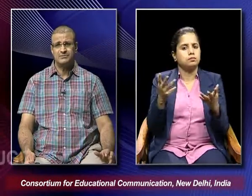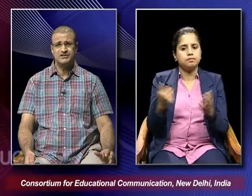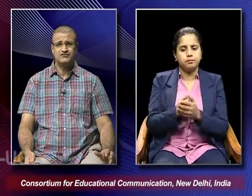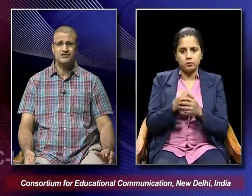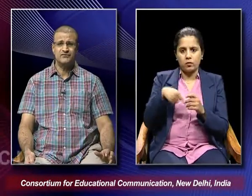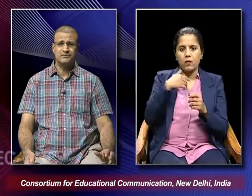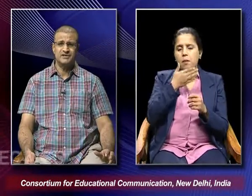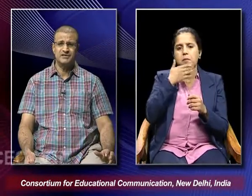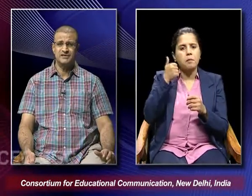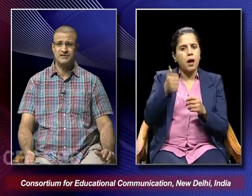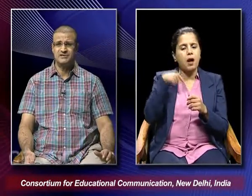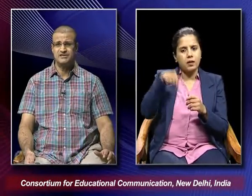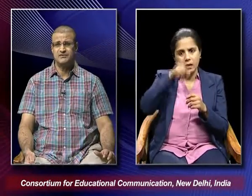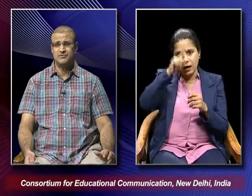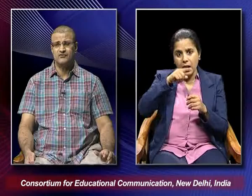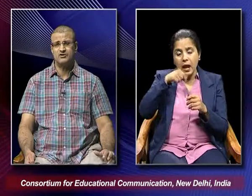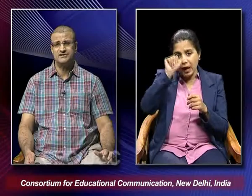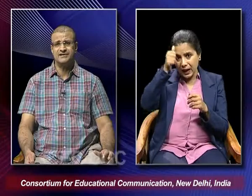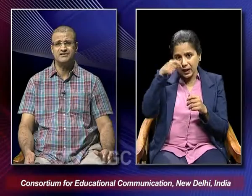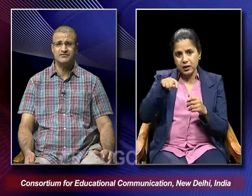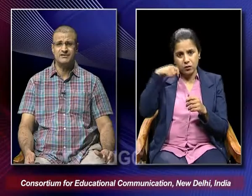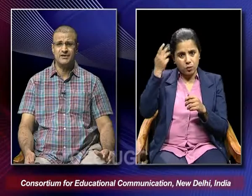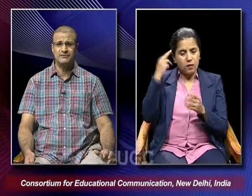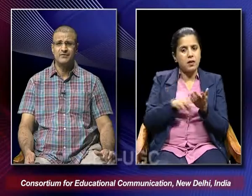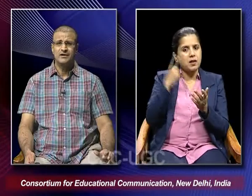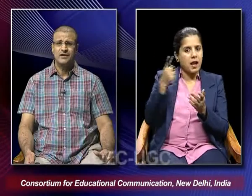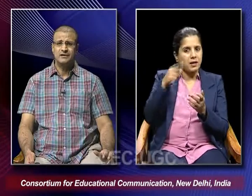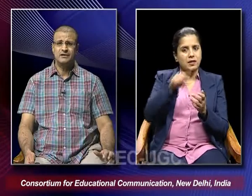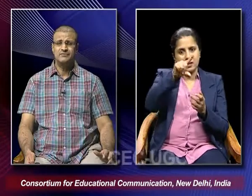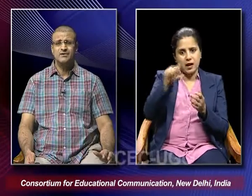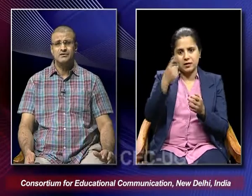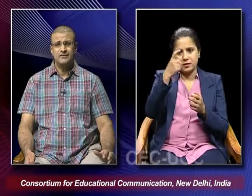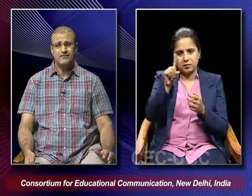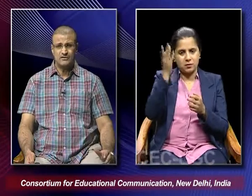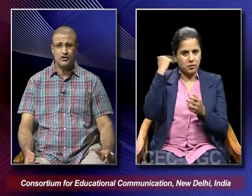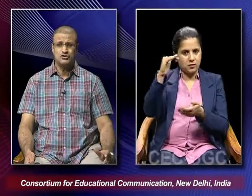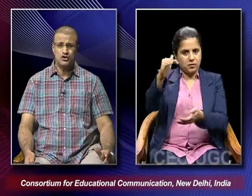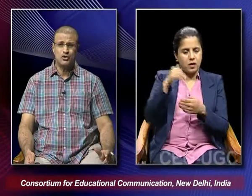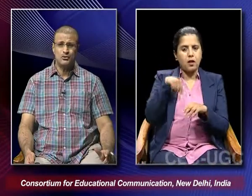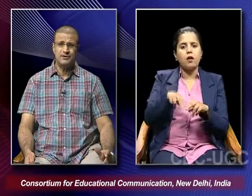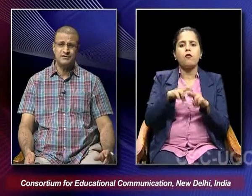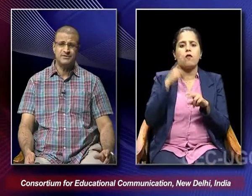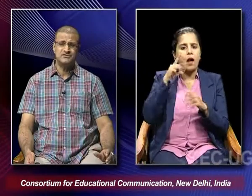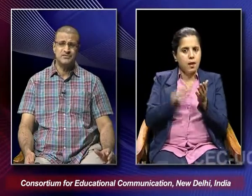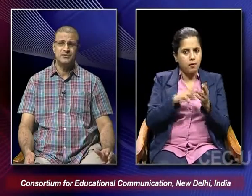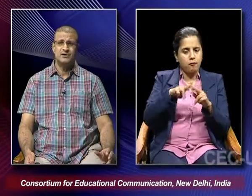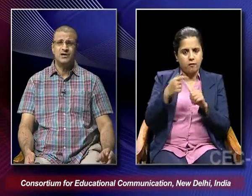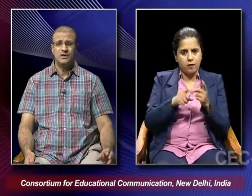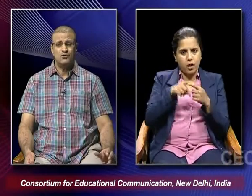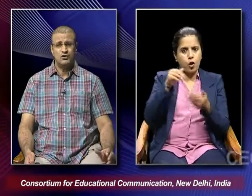got the best feature film in Hindi in the National Film Awards 1971, and the Filmfare Awards, the best